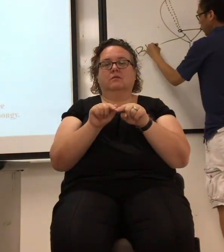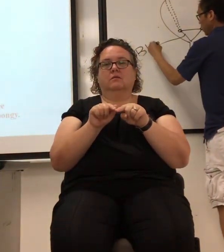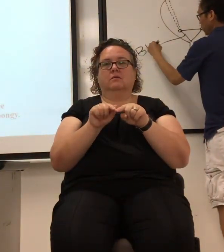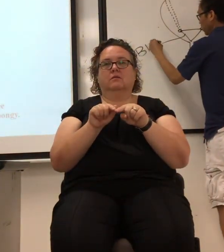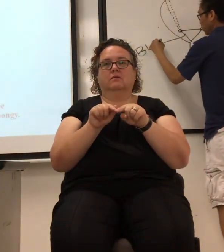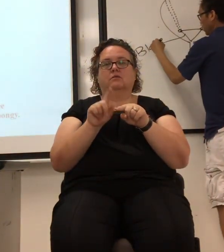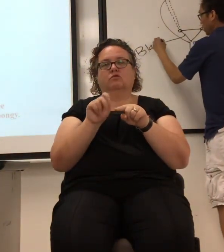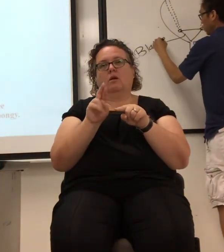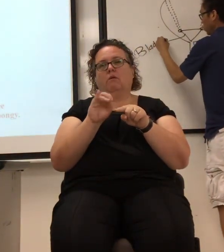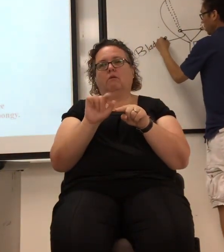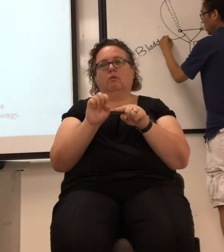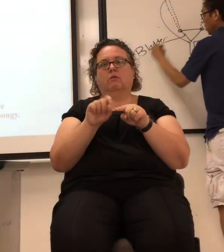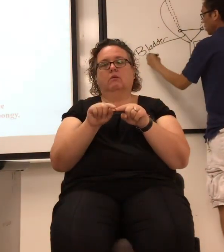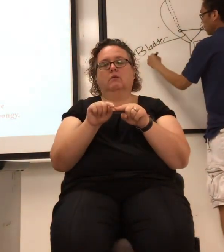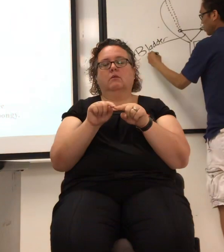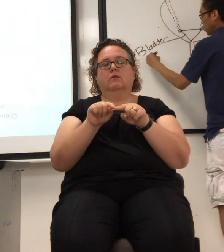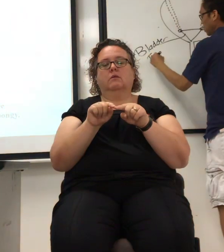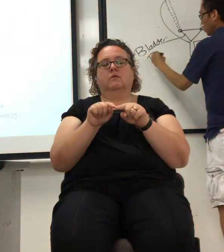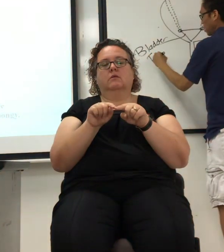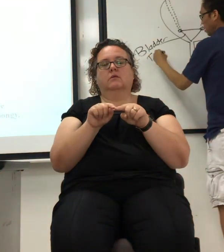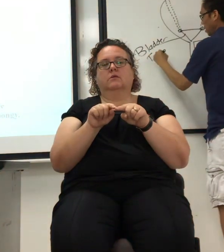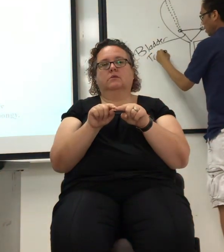this triangle,